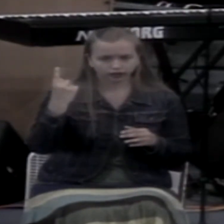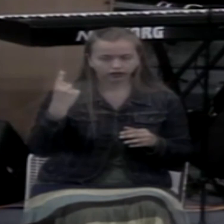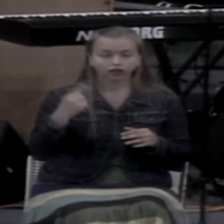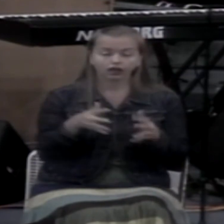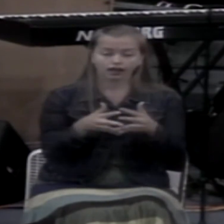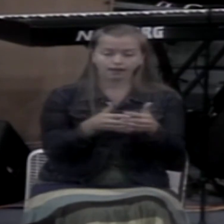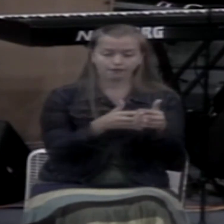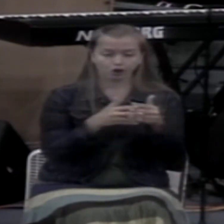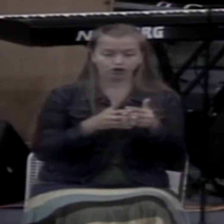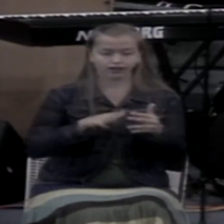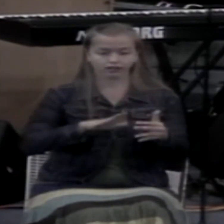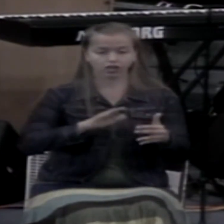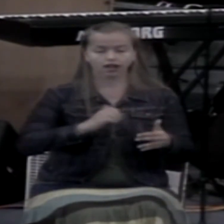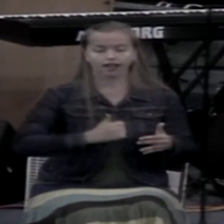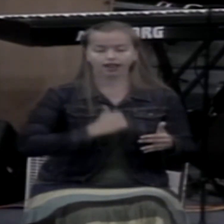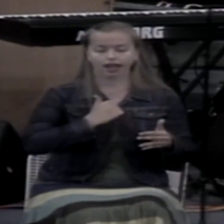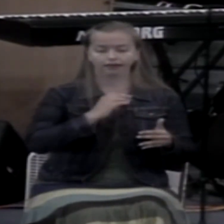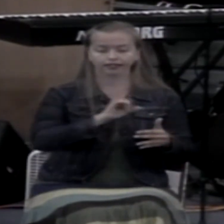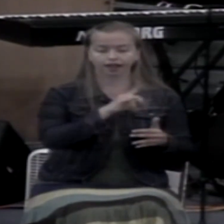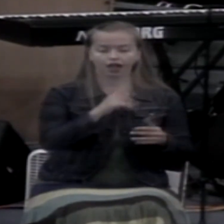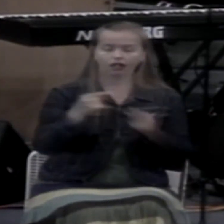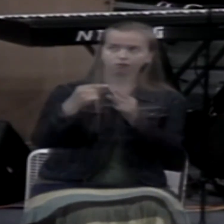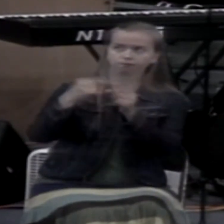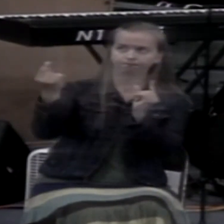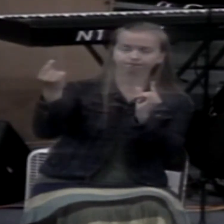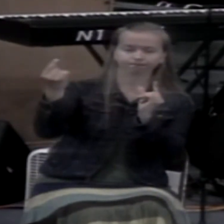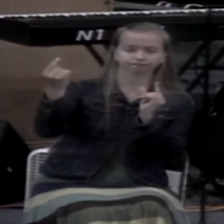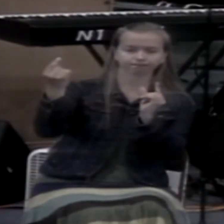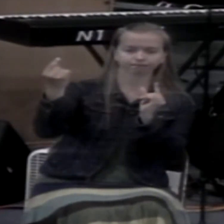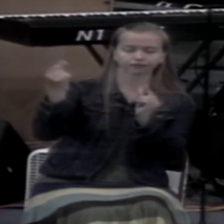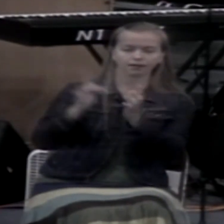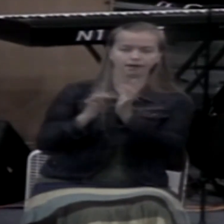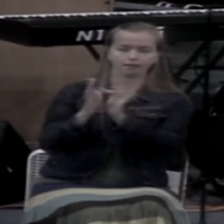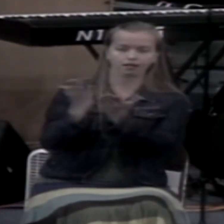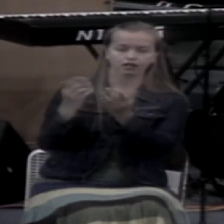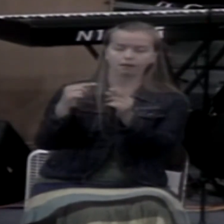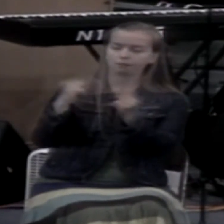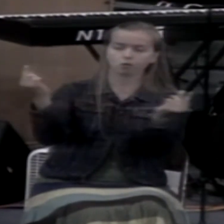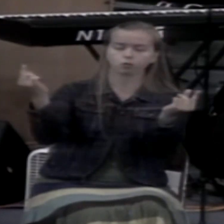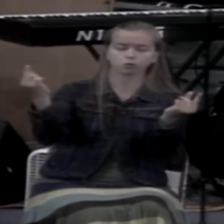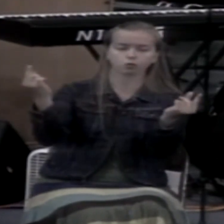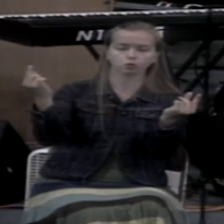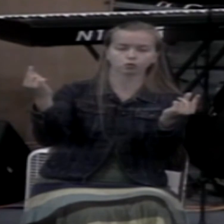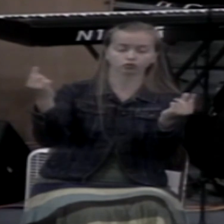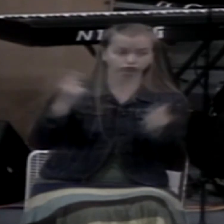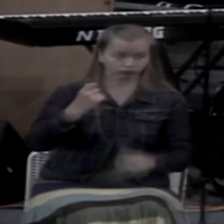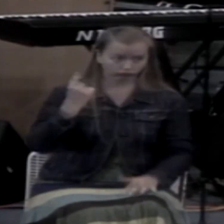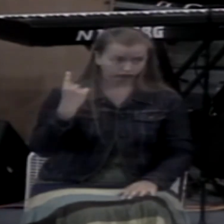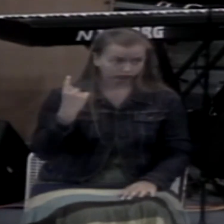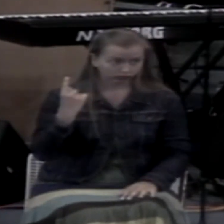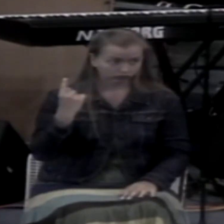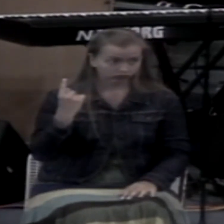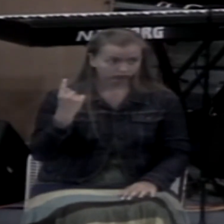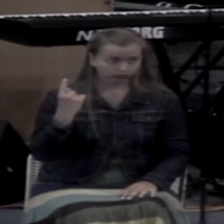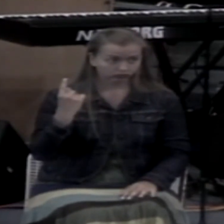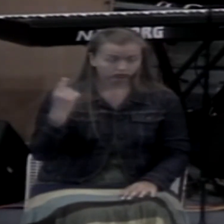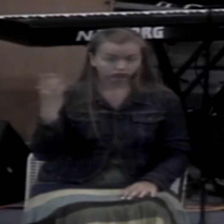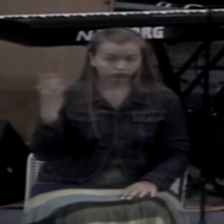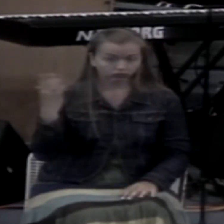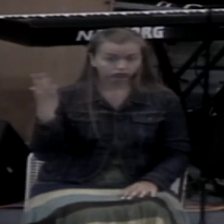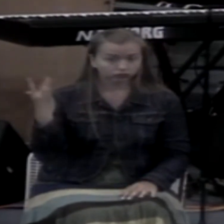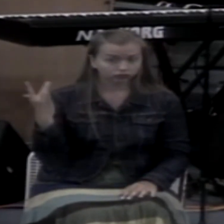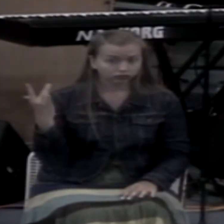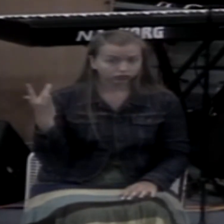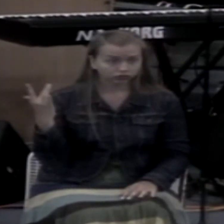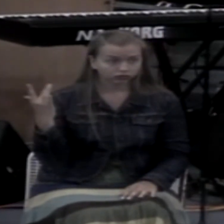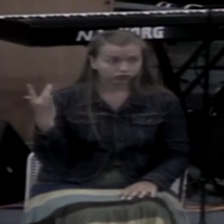And the United States government belongs to the people. You have a right to assemble. You have a